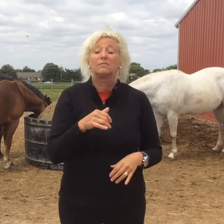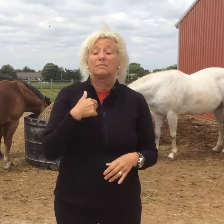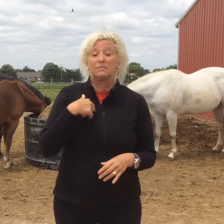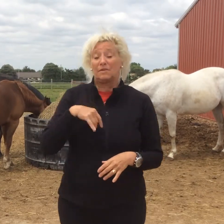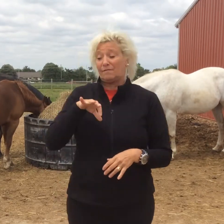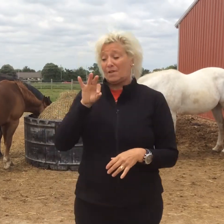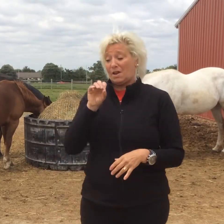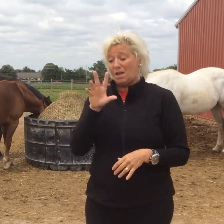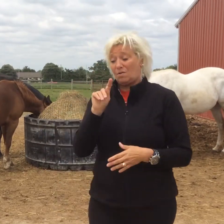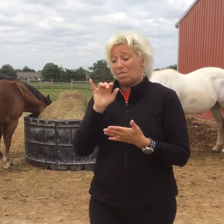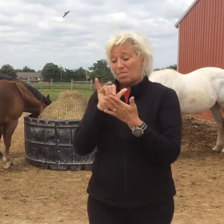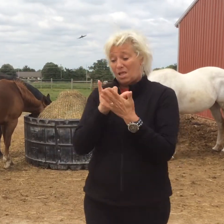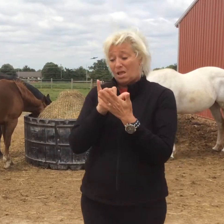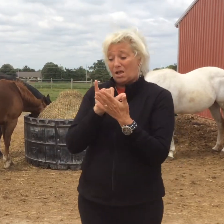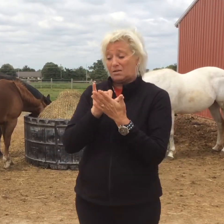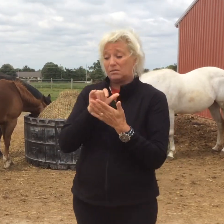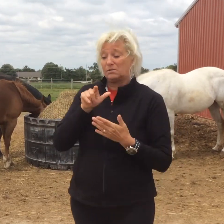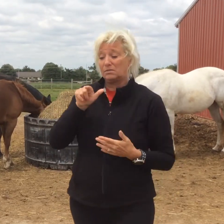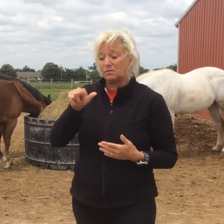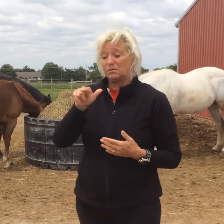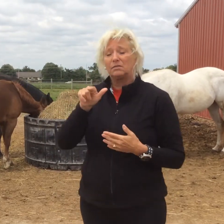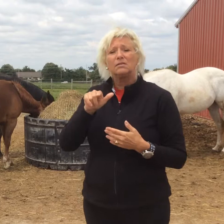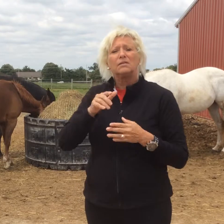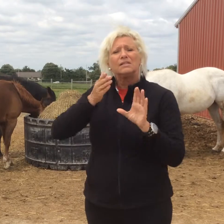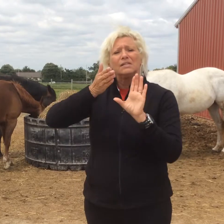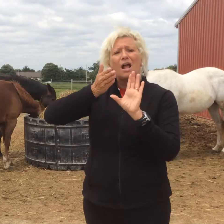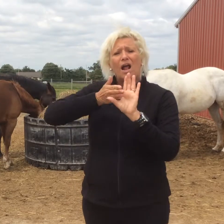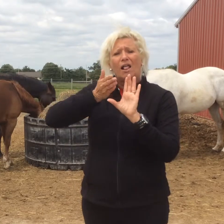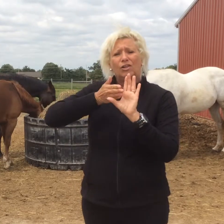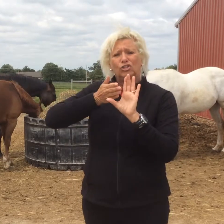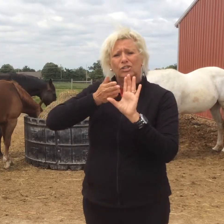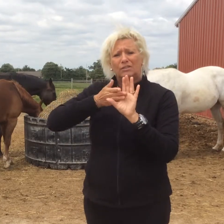you discover different things about yourself.